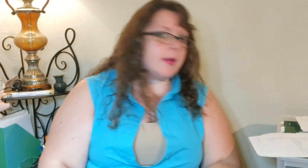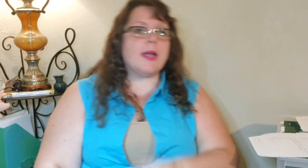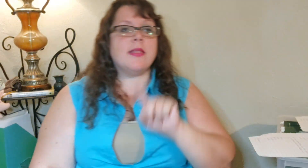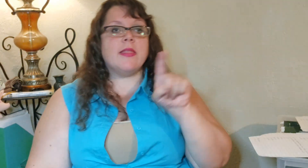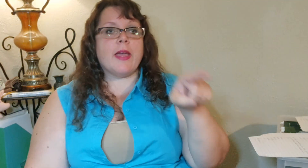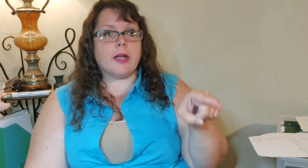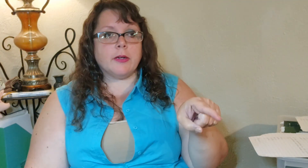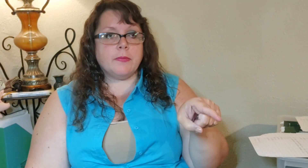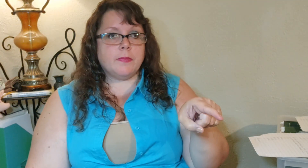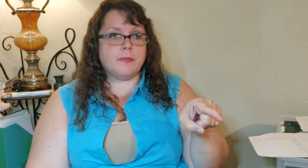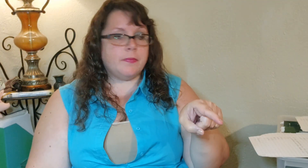Okay, there.